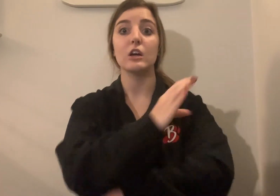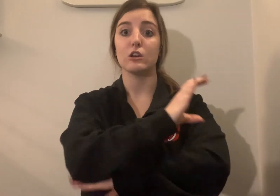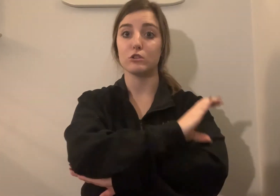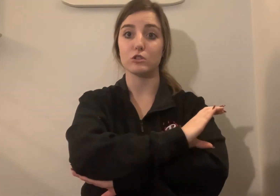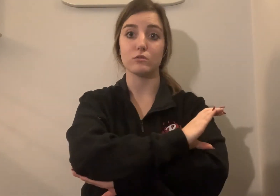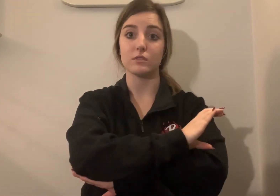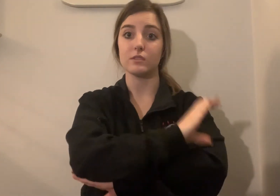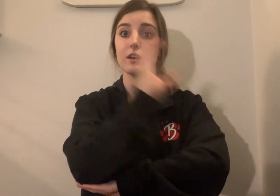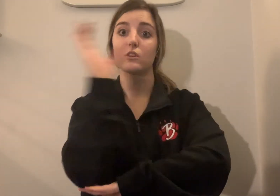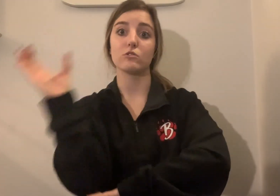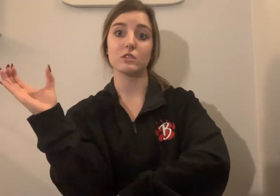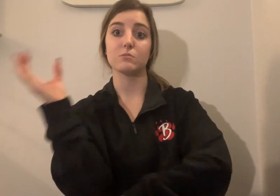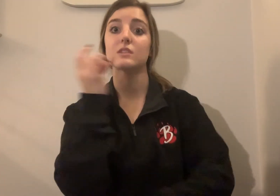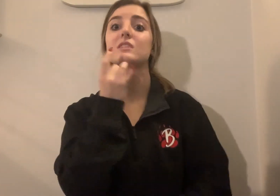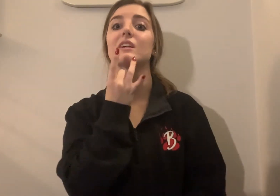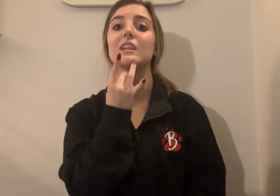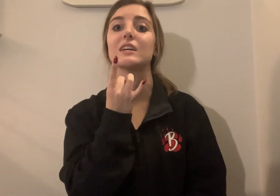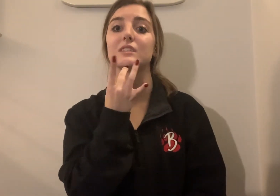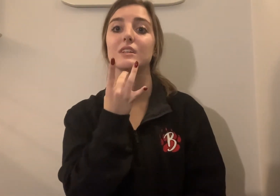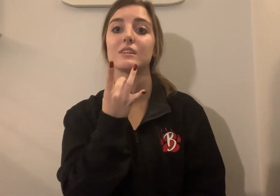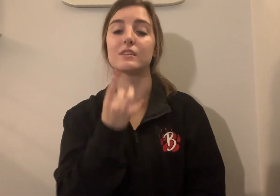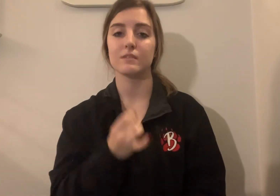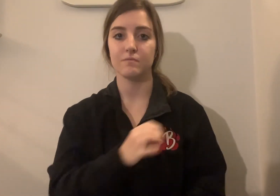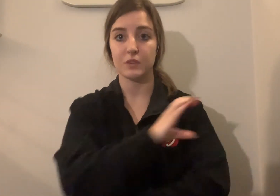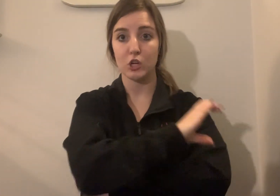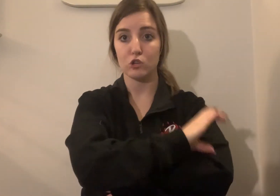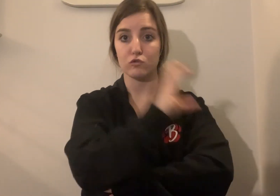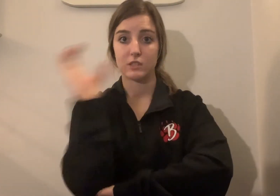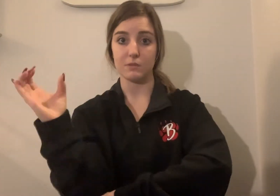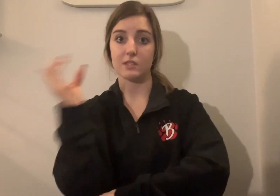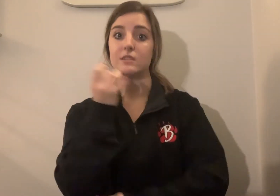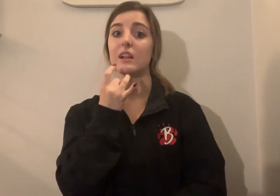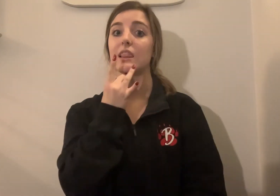just use the sign Christmas light. Christmas light.